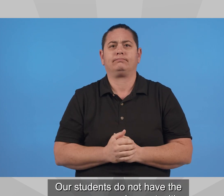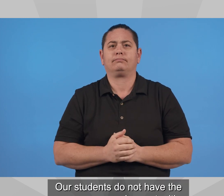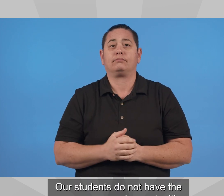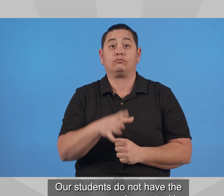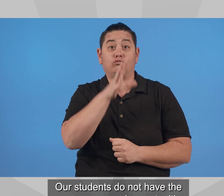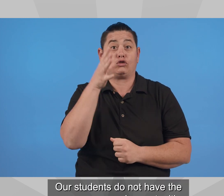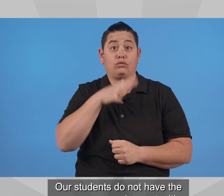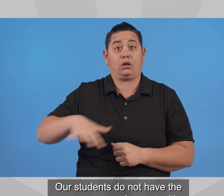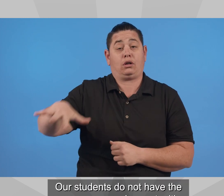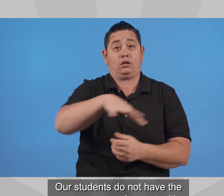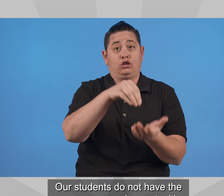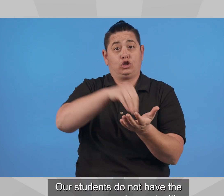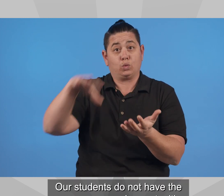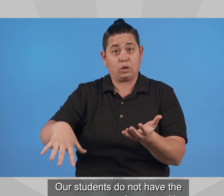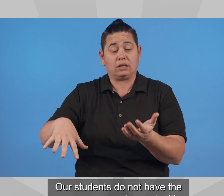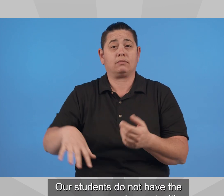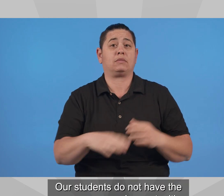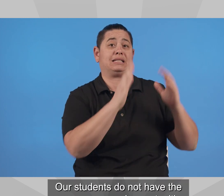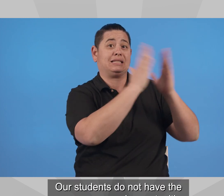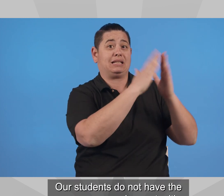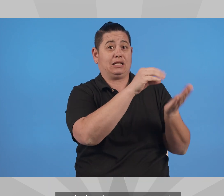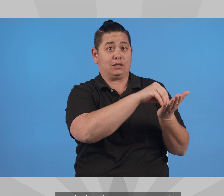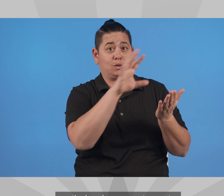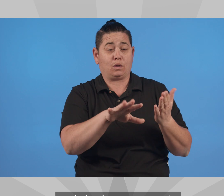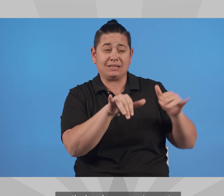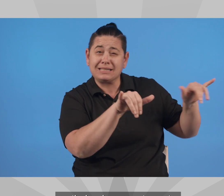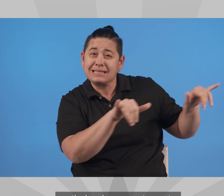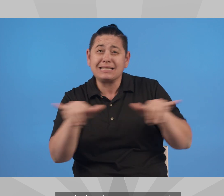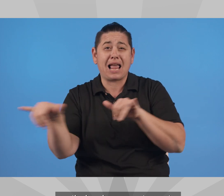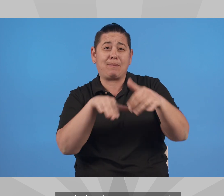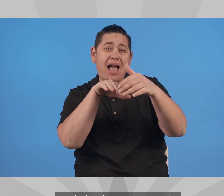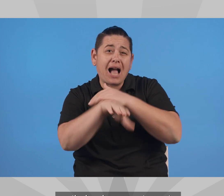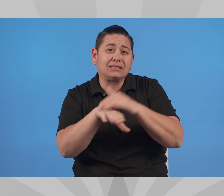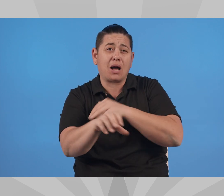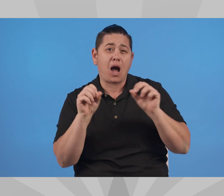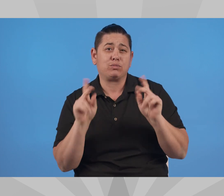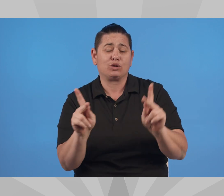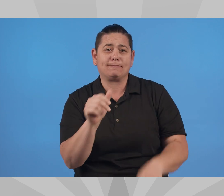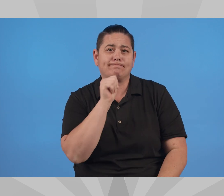Our students do not have the same access and opportunities as their urban counterparts.